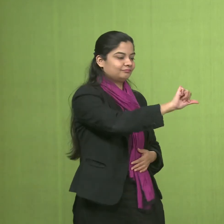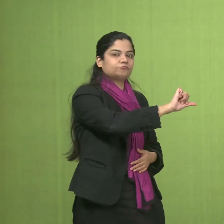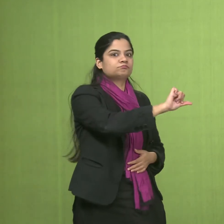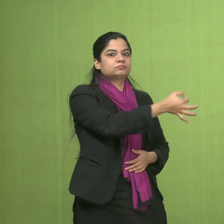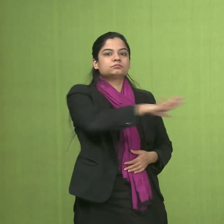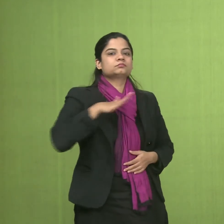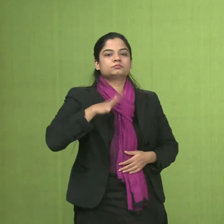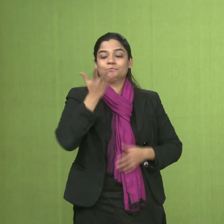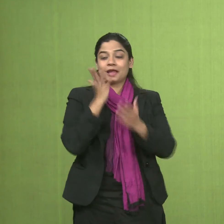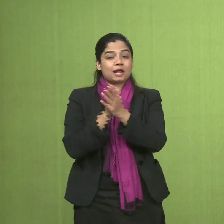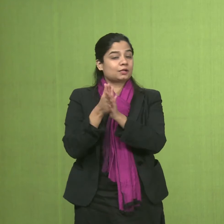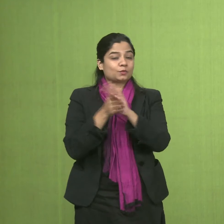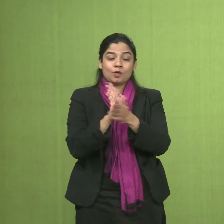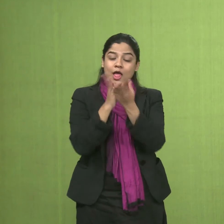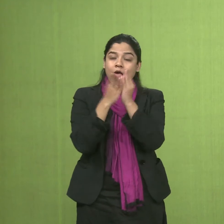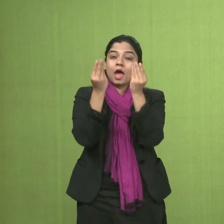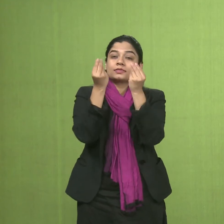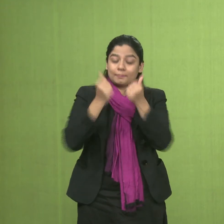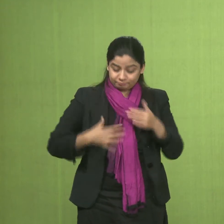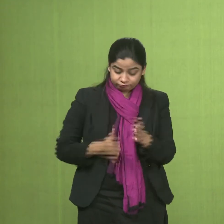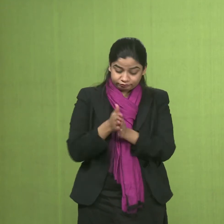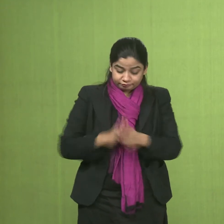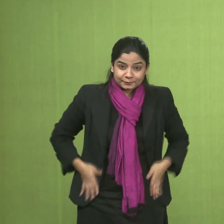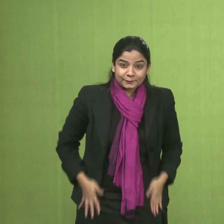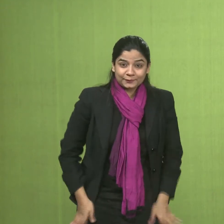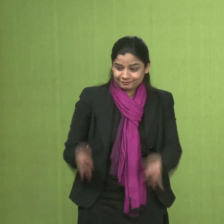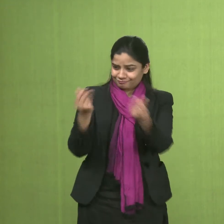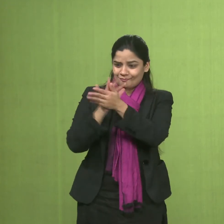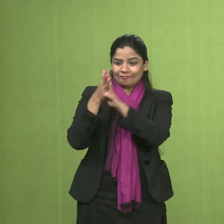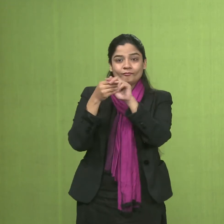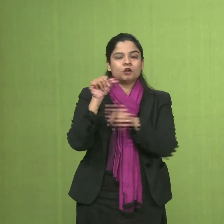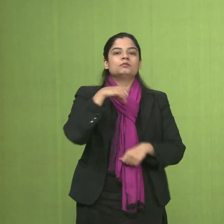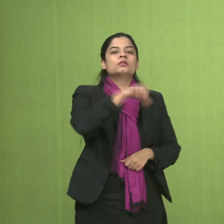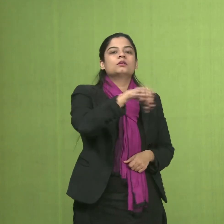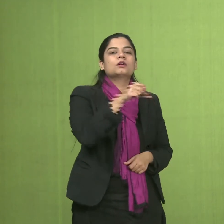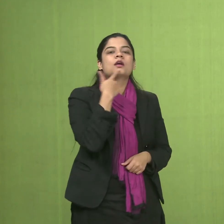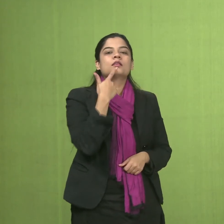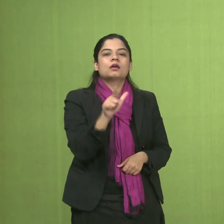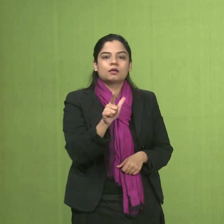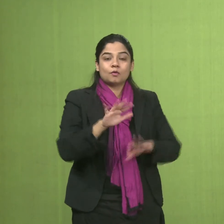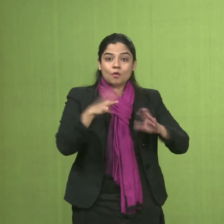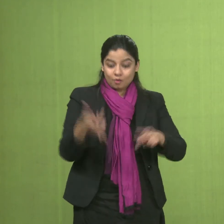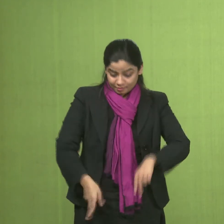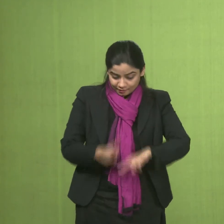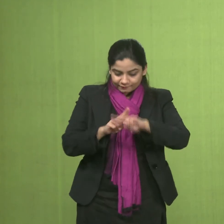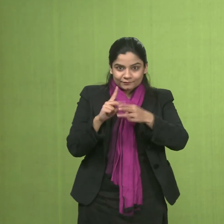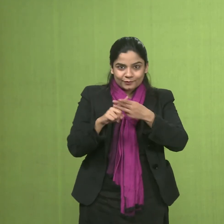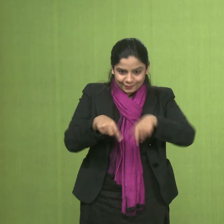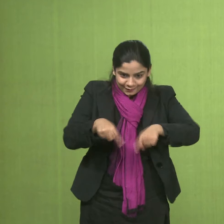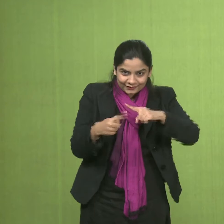electrical equipment when your hands are wet or any part of your body is wet. Just make sure your